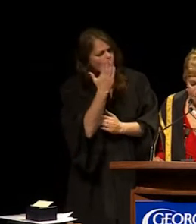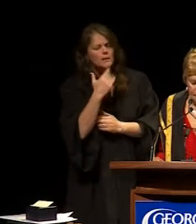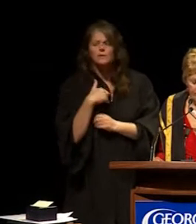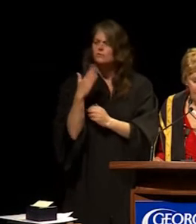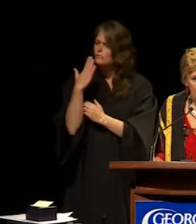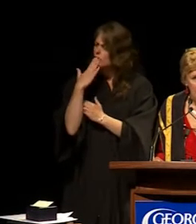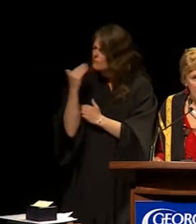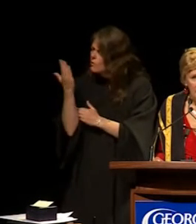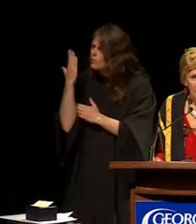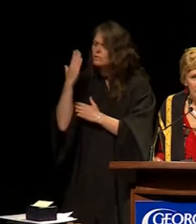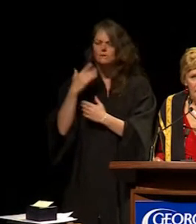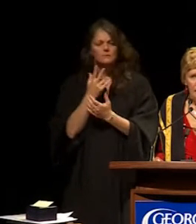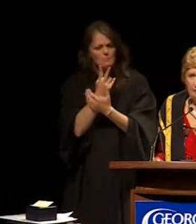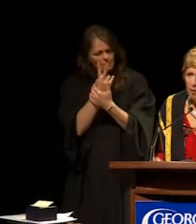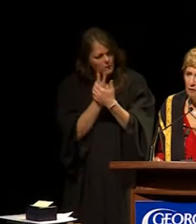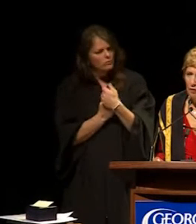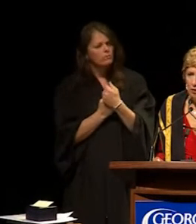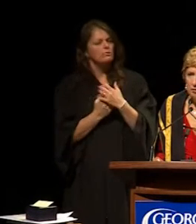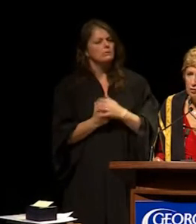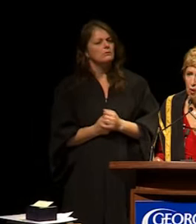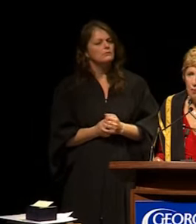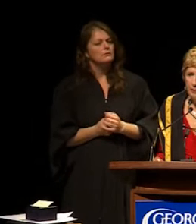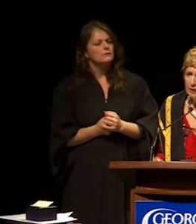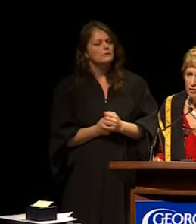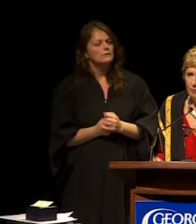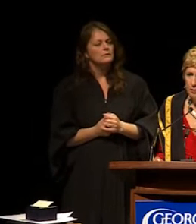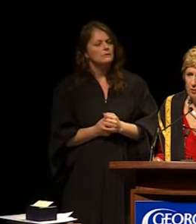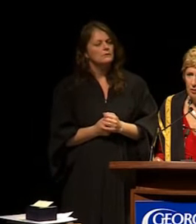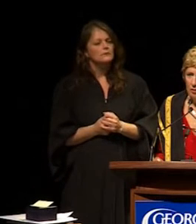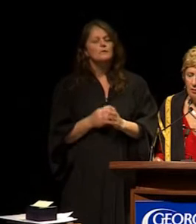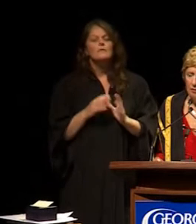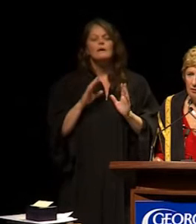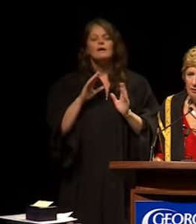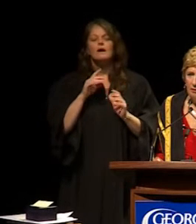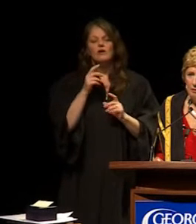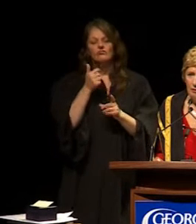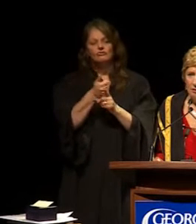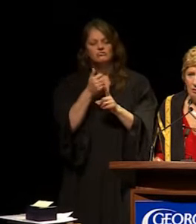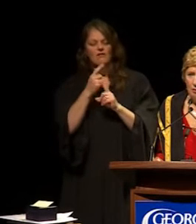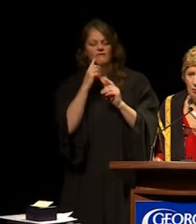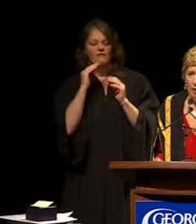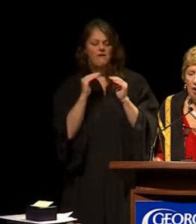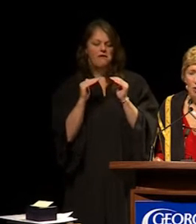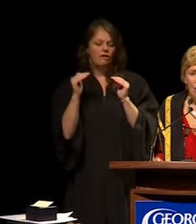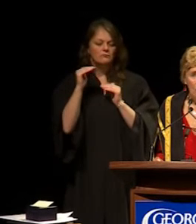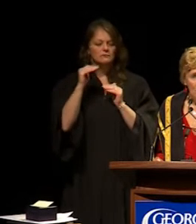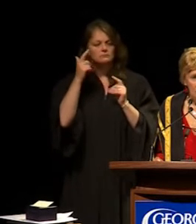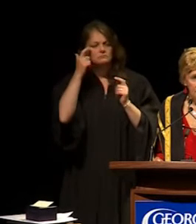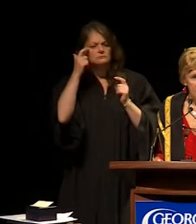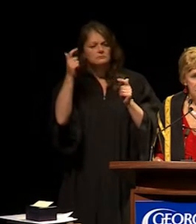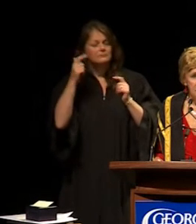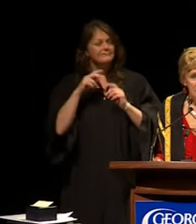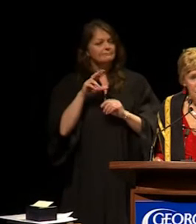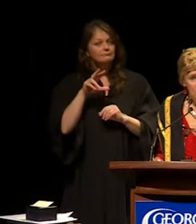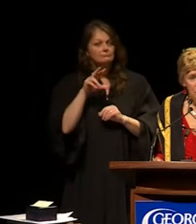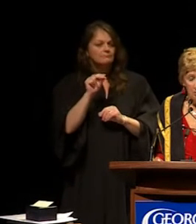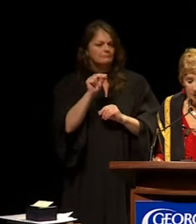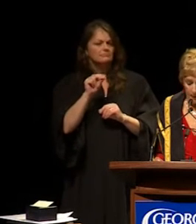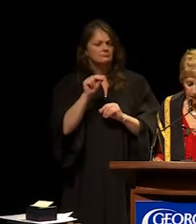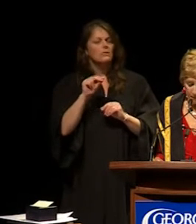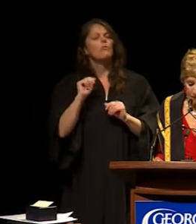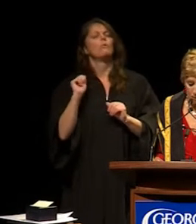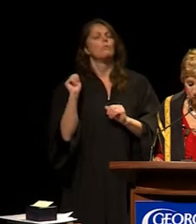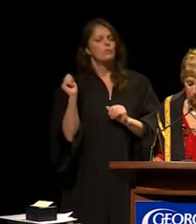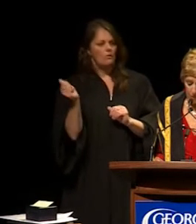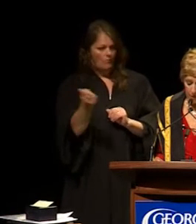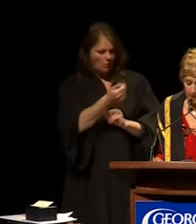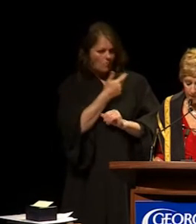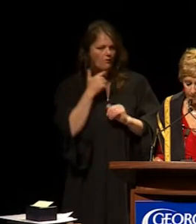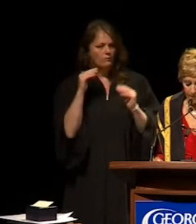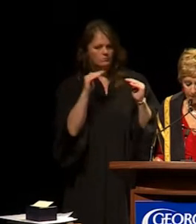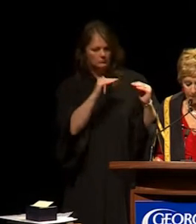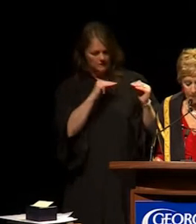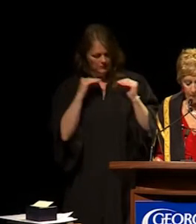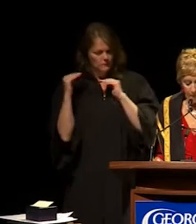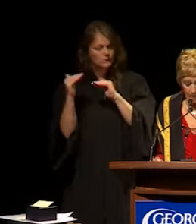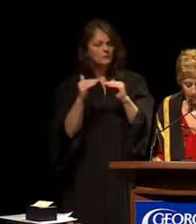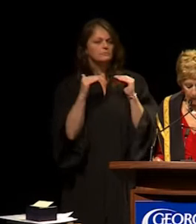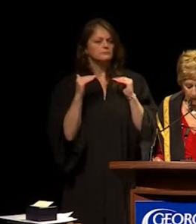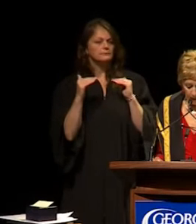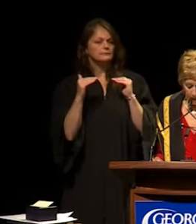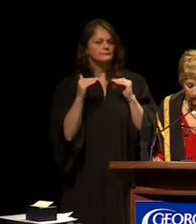of them. Above all, don't be superior. We are, all of us, equal in this world.